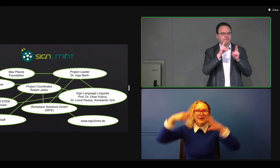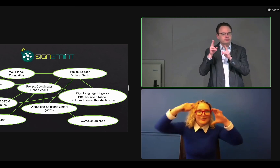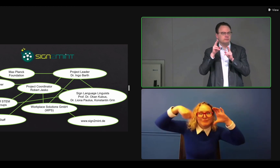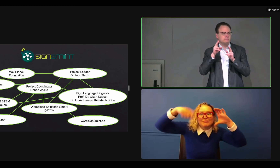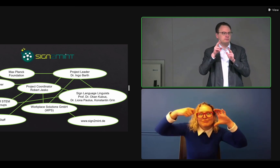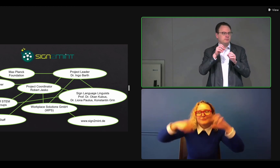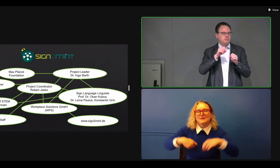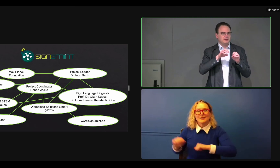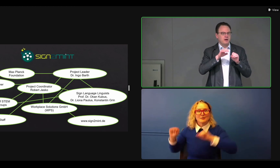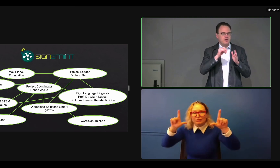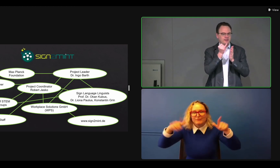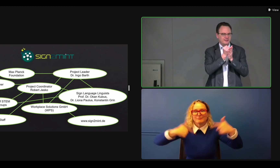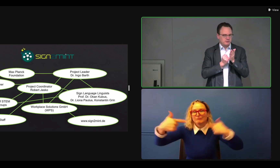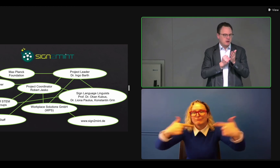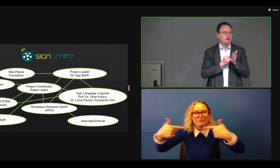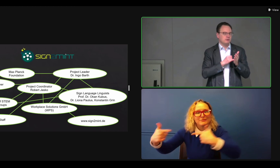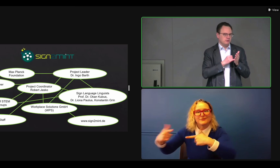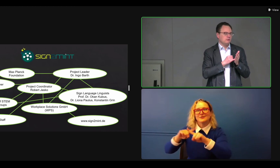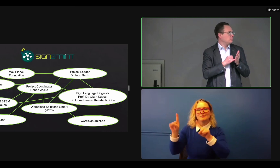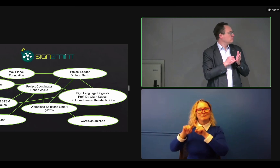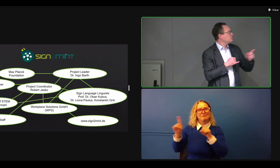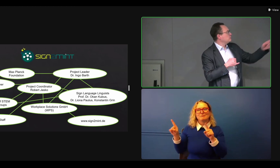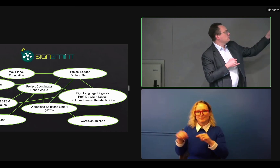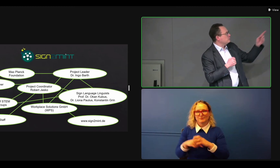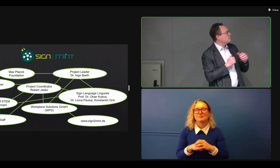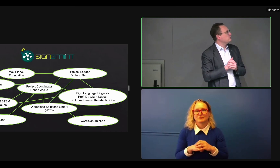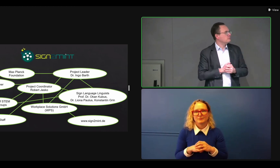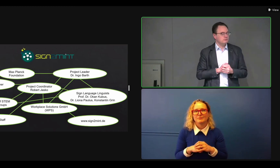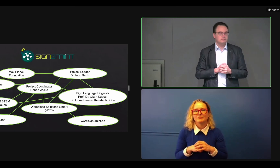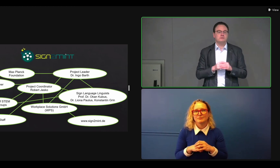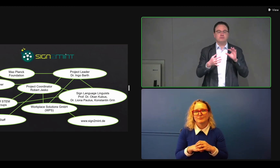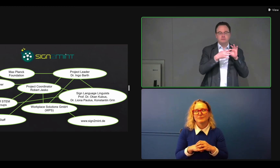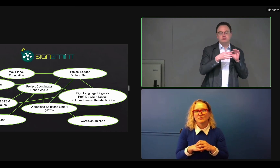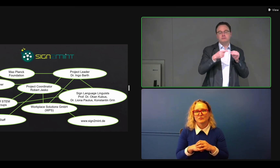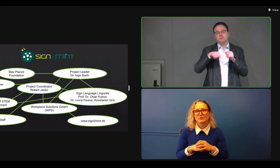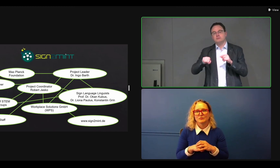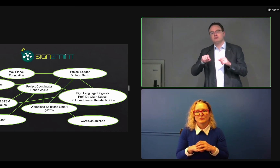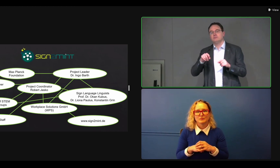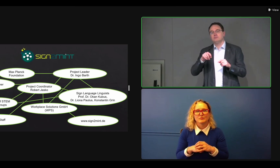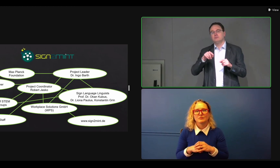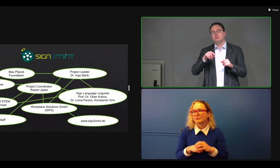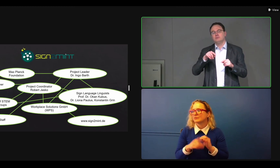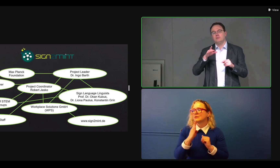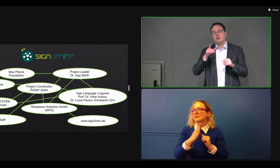We also needed a media designer to help us with video.